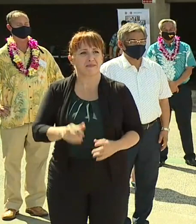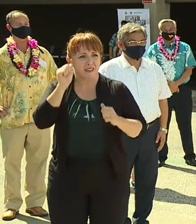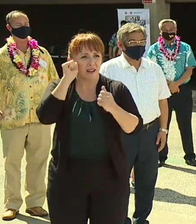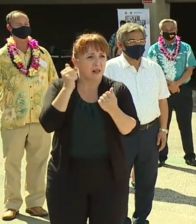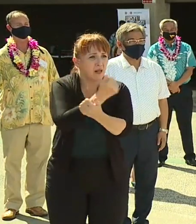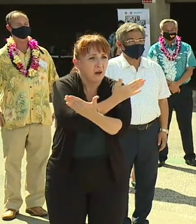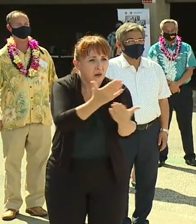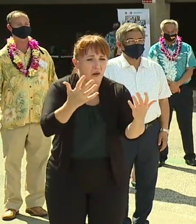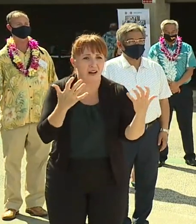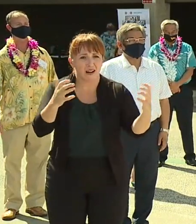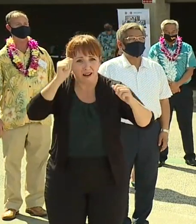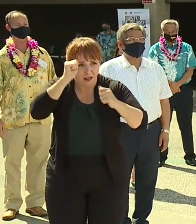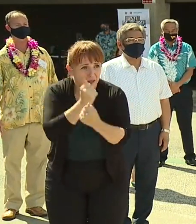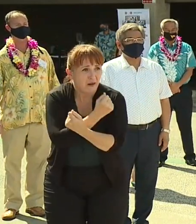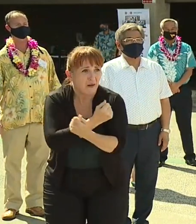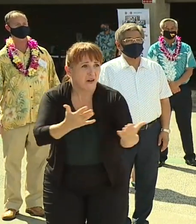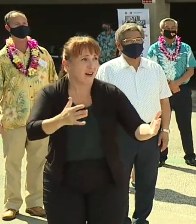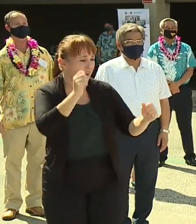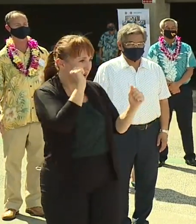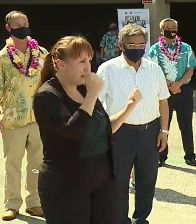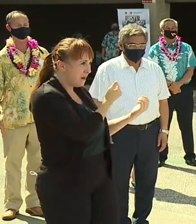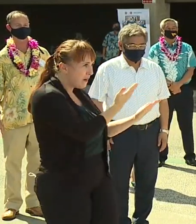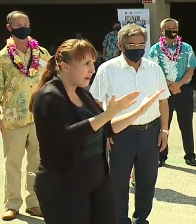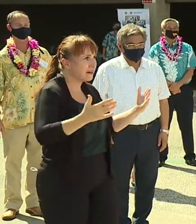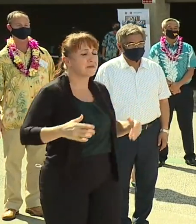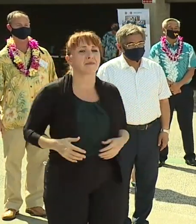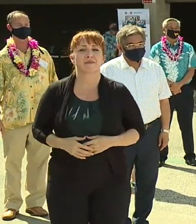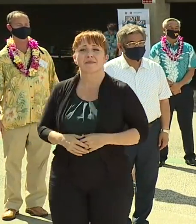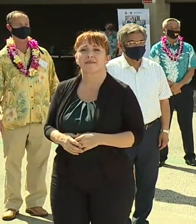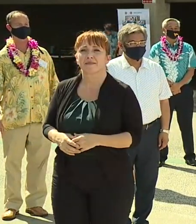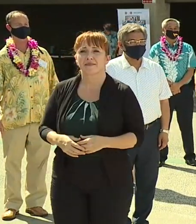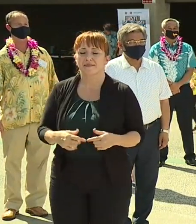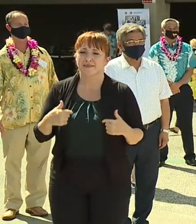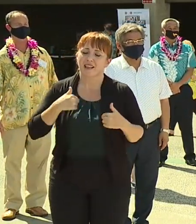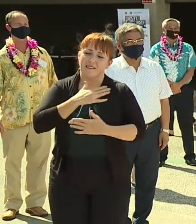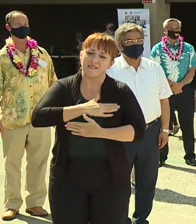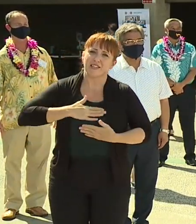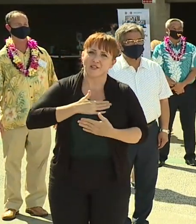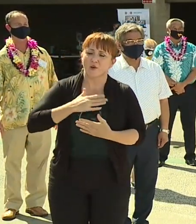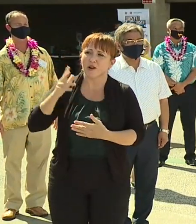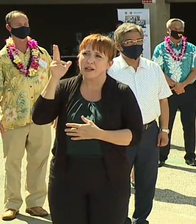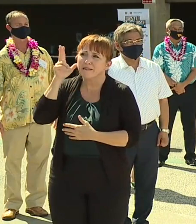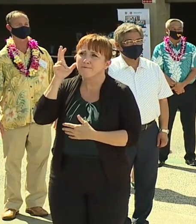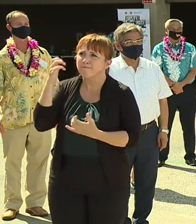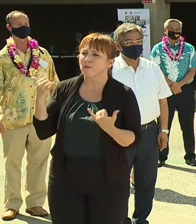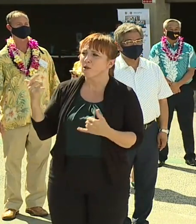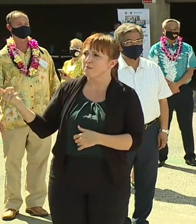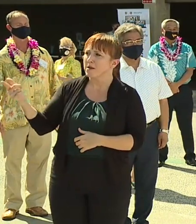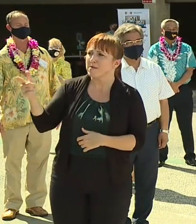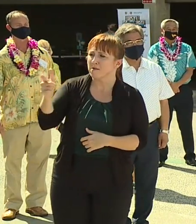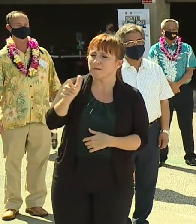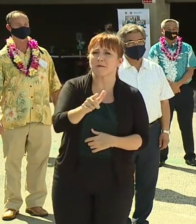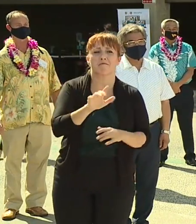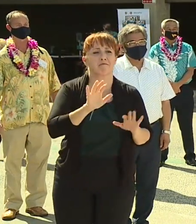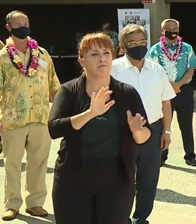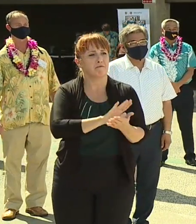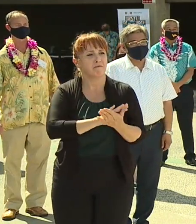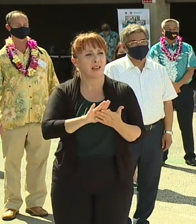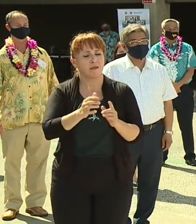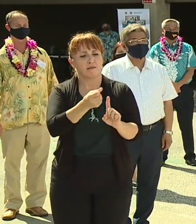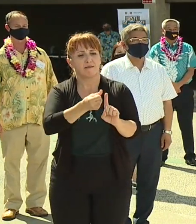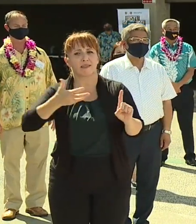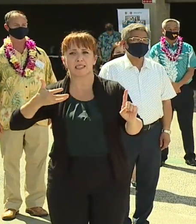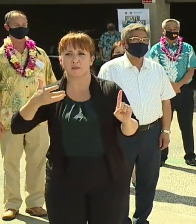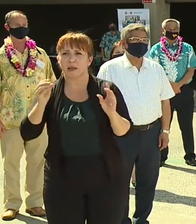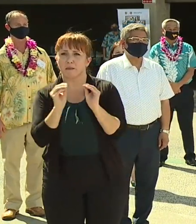Aloha vakia kako, aloha. Well, you know, I've enjoyed what everyone has already shared with us, and I won't explain a little bit